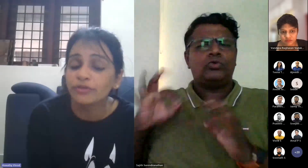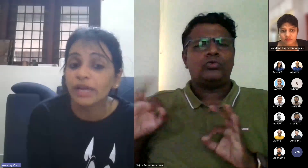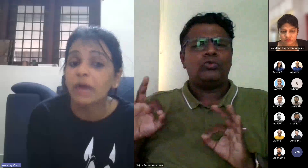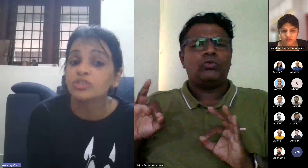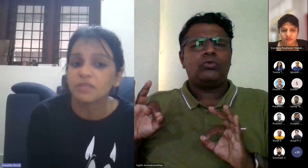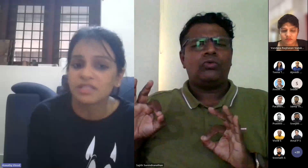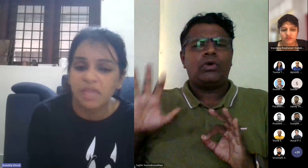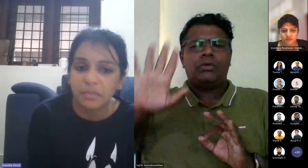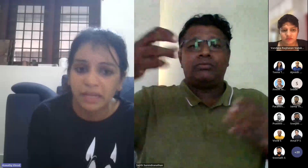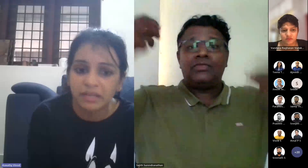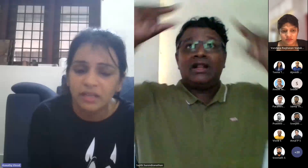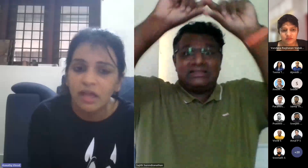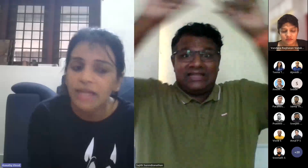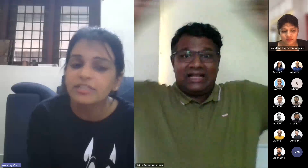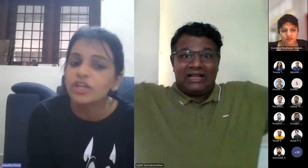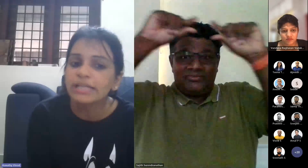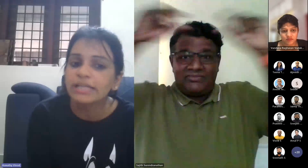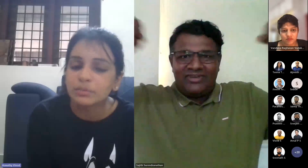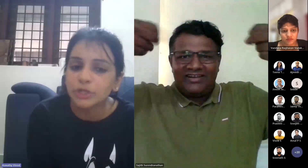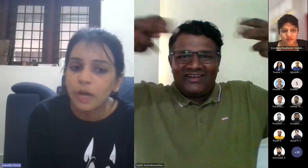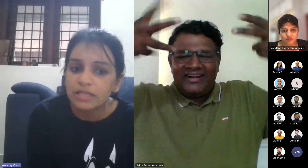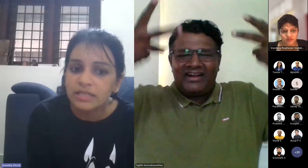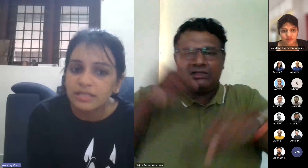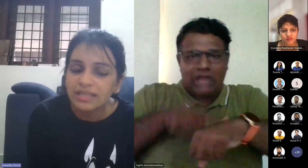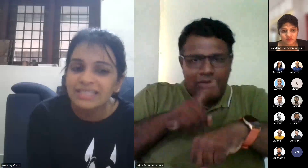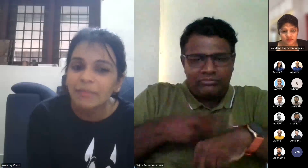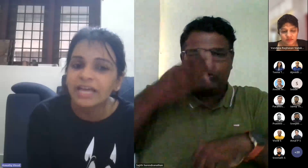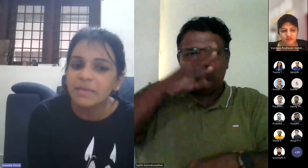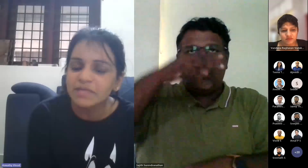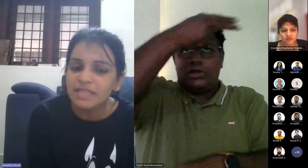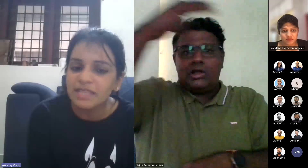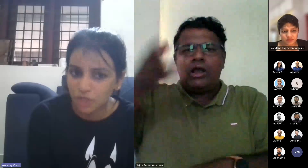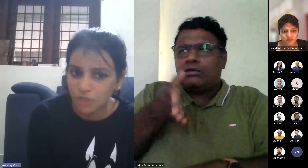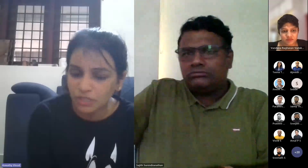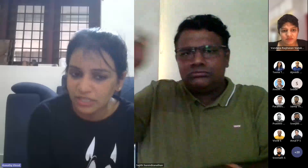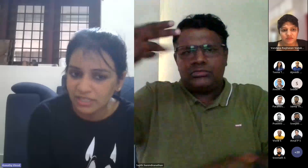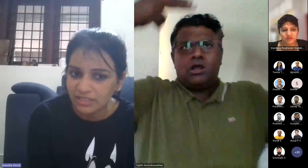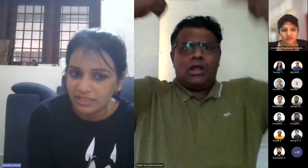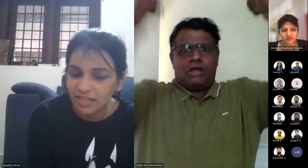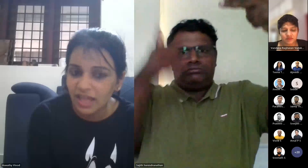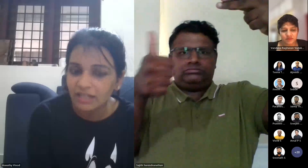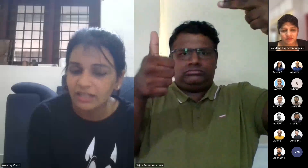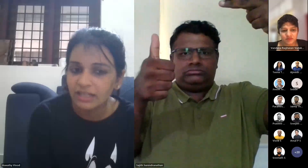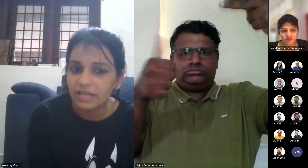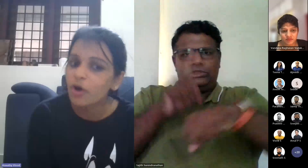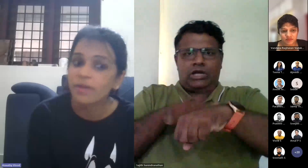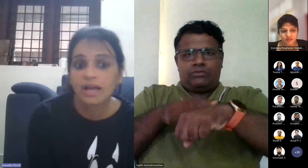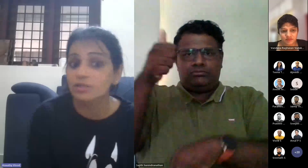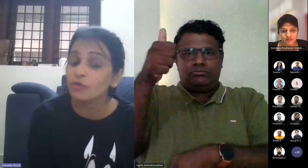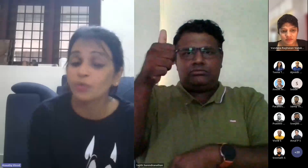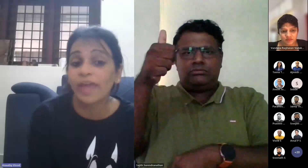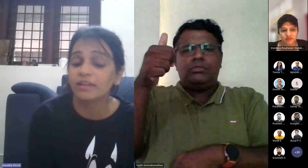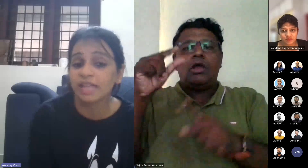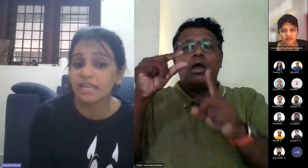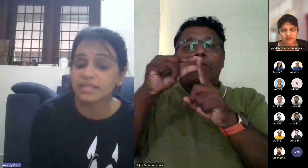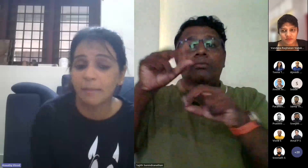lot of announcements being made, and that's not accessible to us. Sometimes there's some visuals informing us